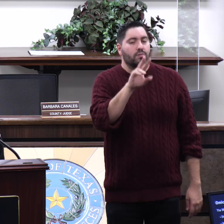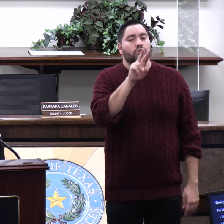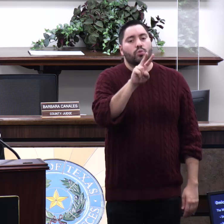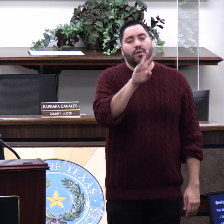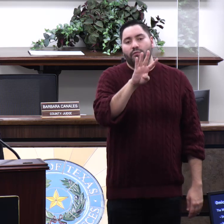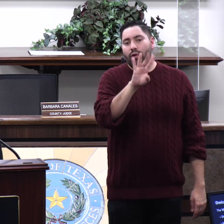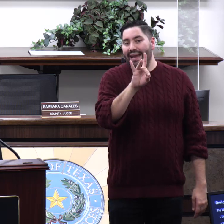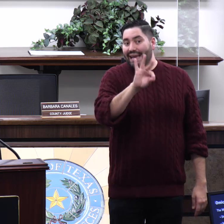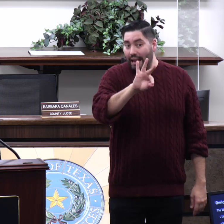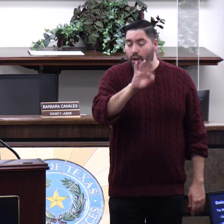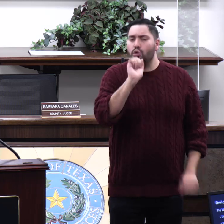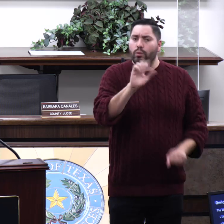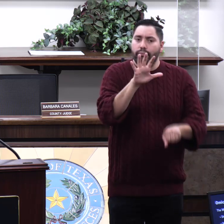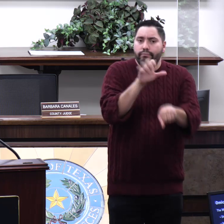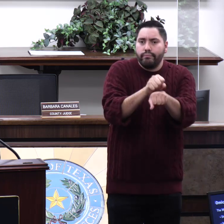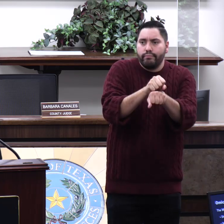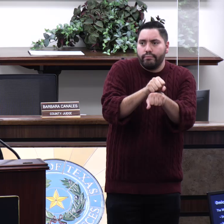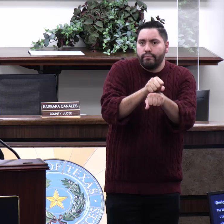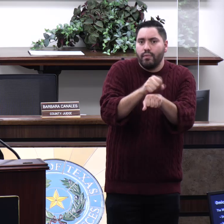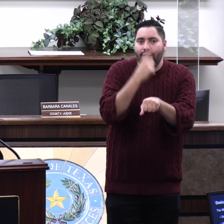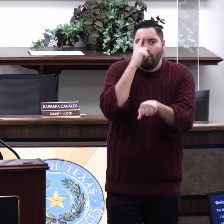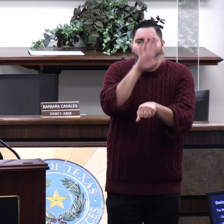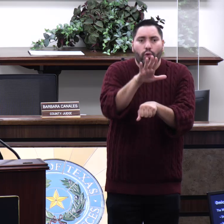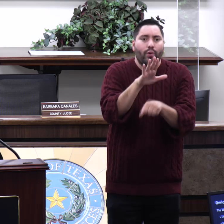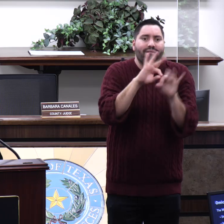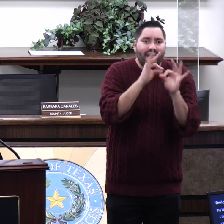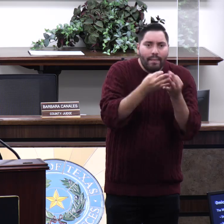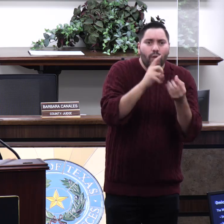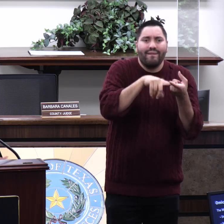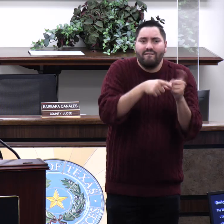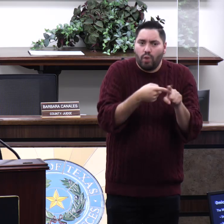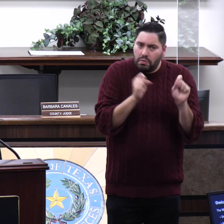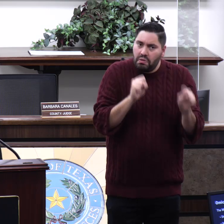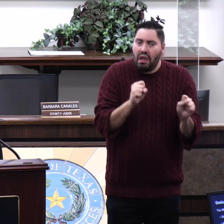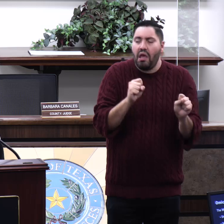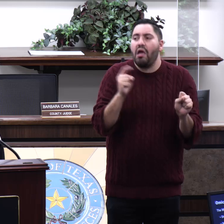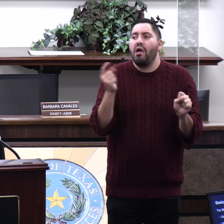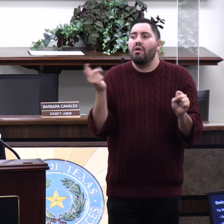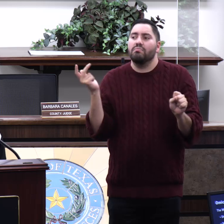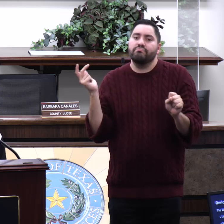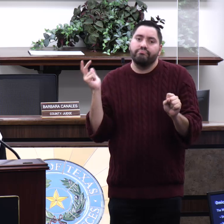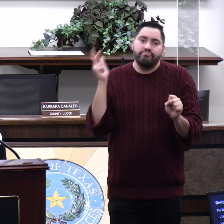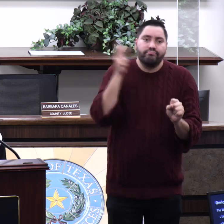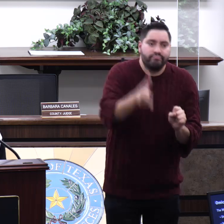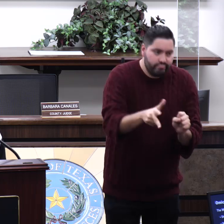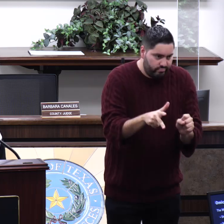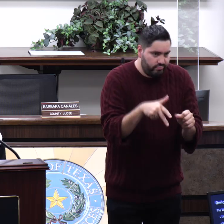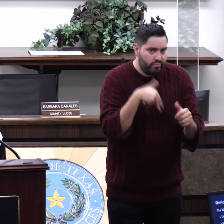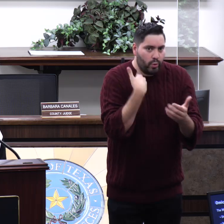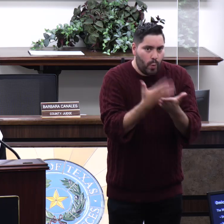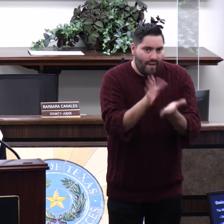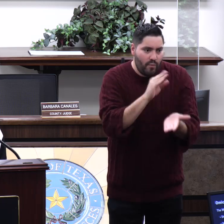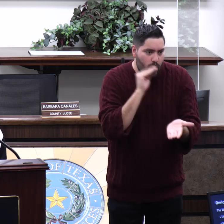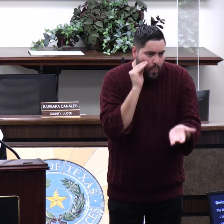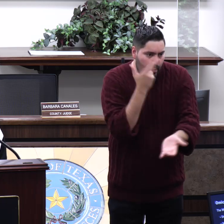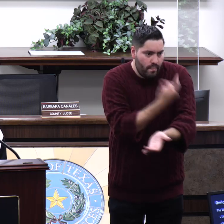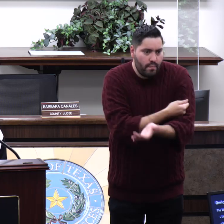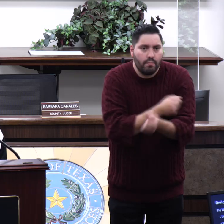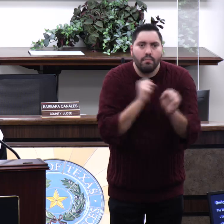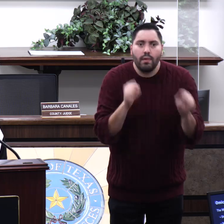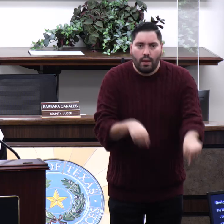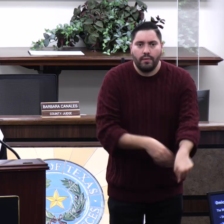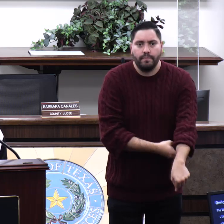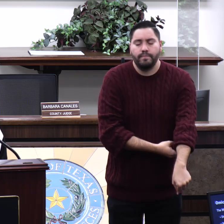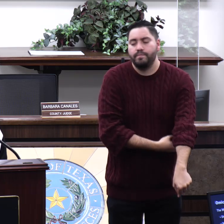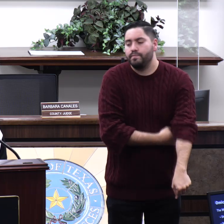361-826-2489 and make that appointment for your loved one or friend to be vaccinated in the comfort of their home. To